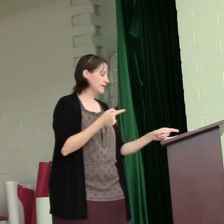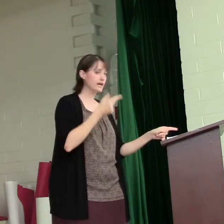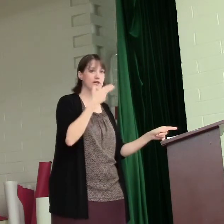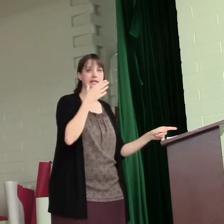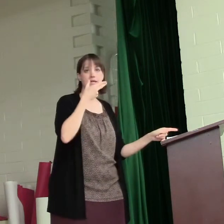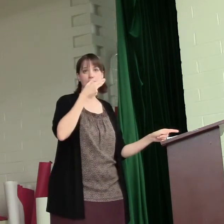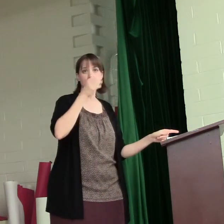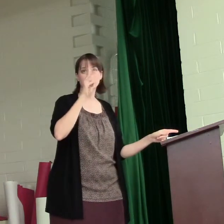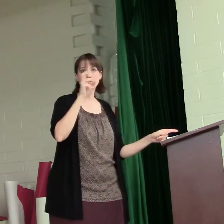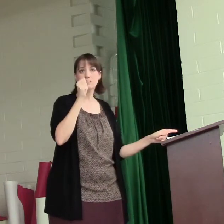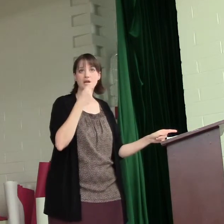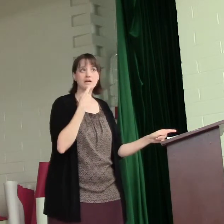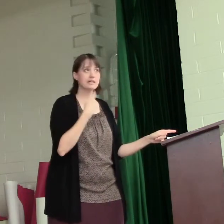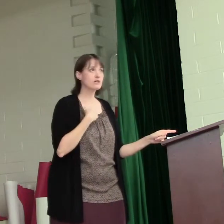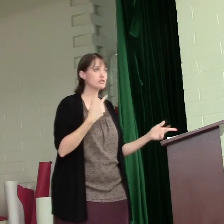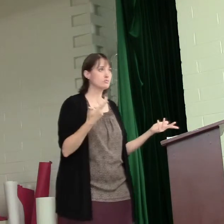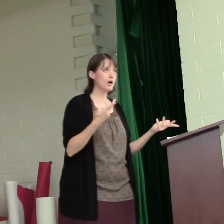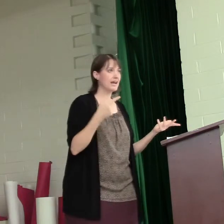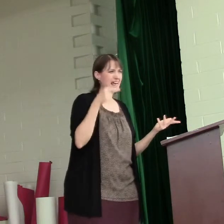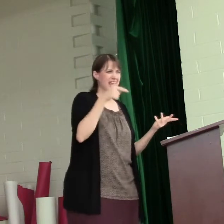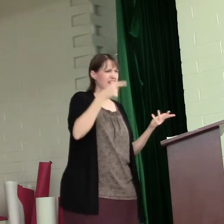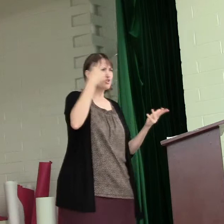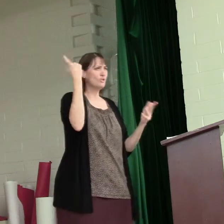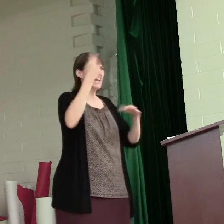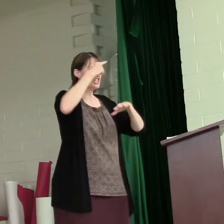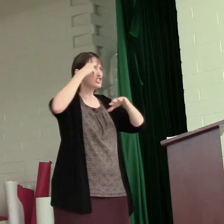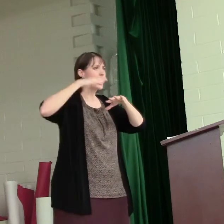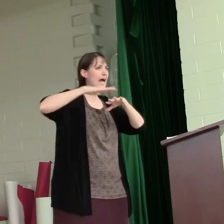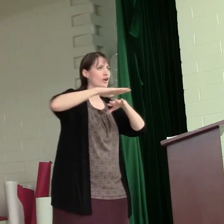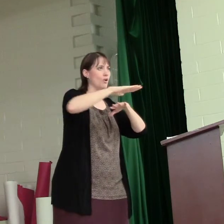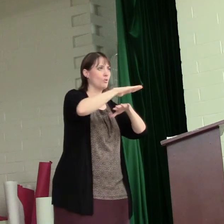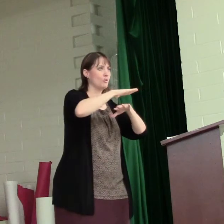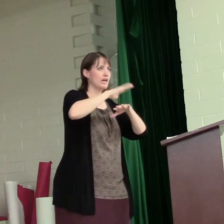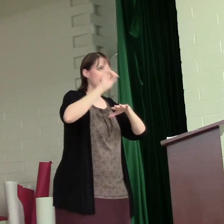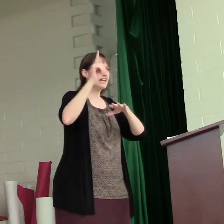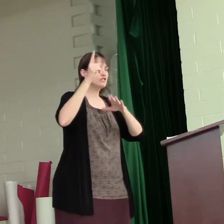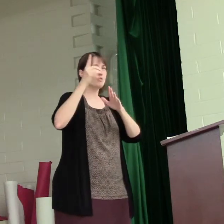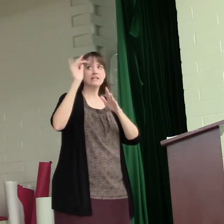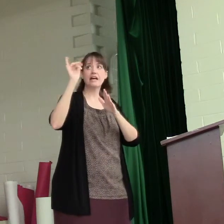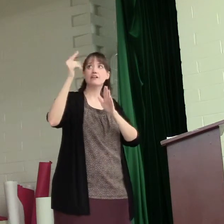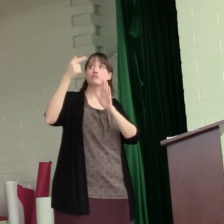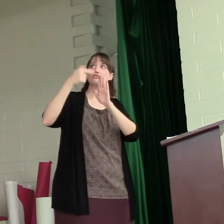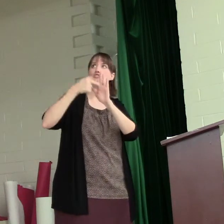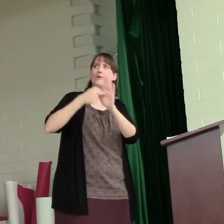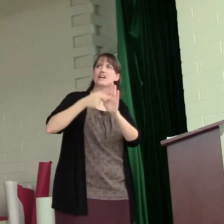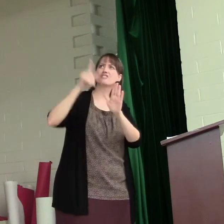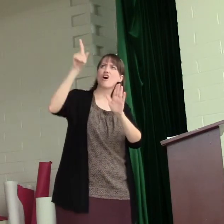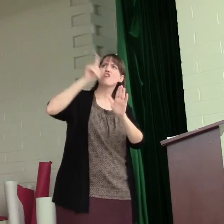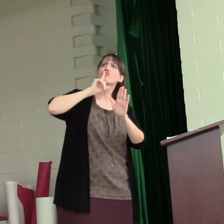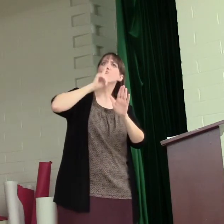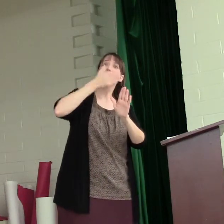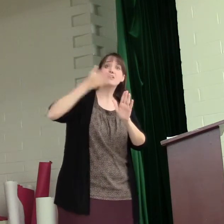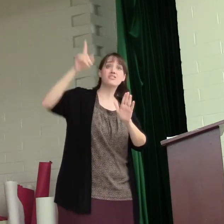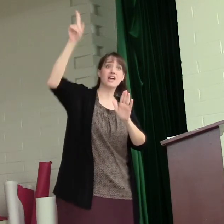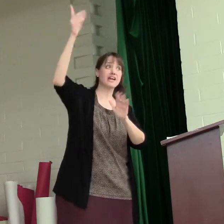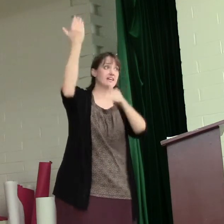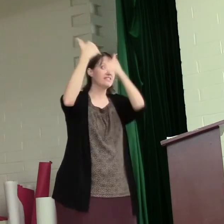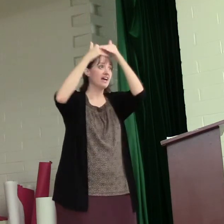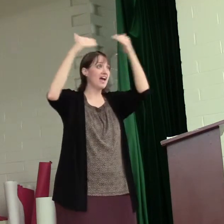here, Hebrews tells us what? That's only a shadow. It's only like showing us the real thing, the